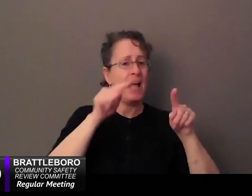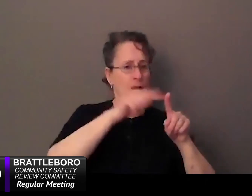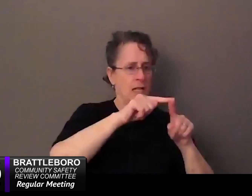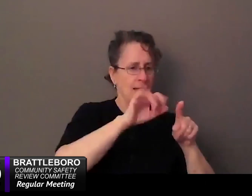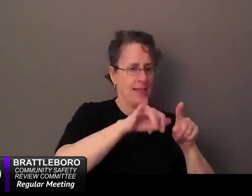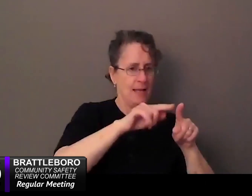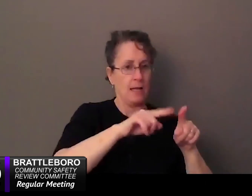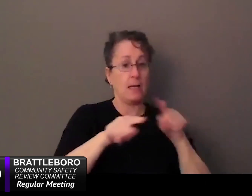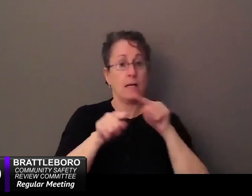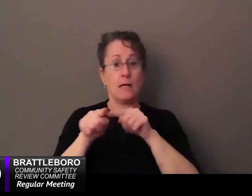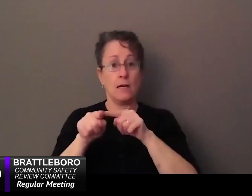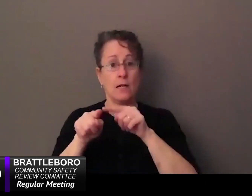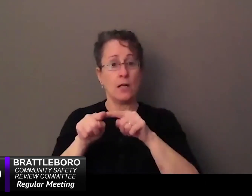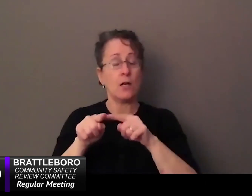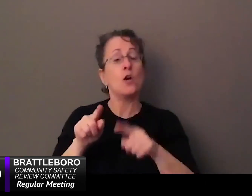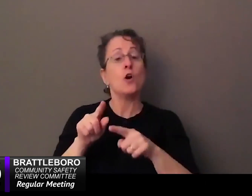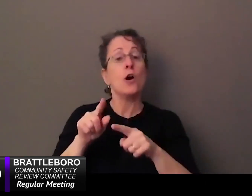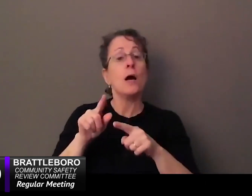Police Department.